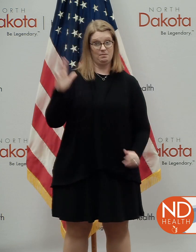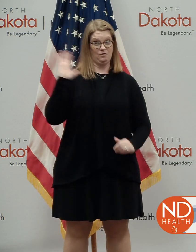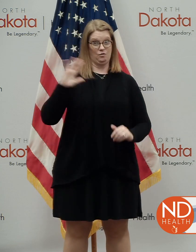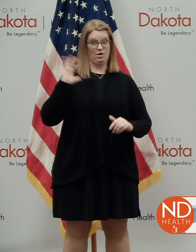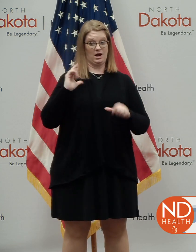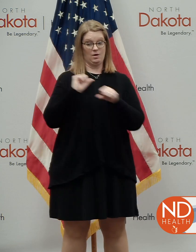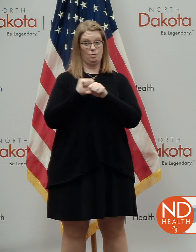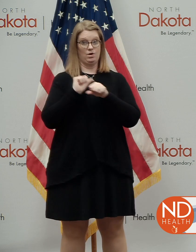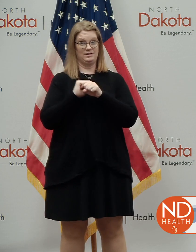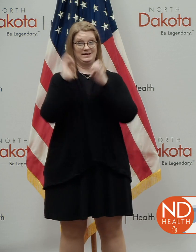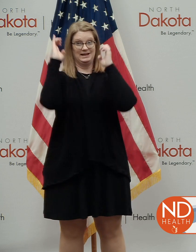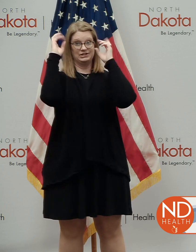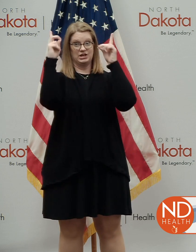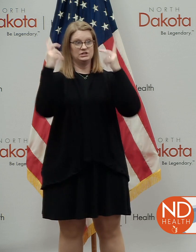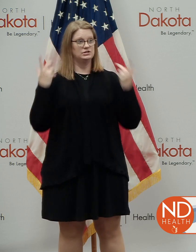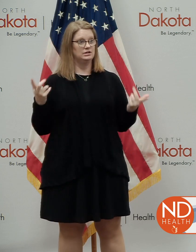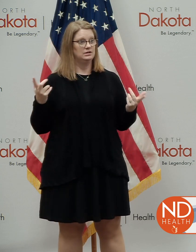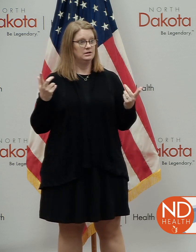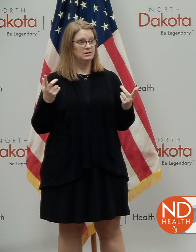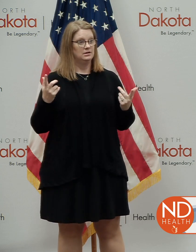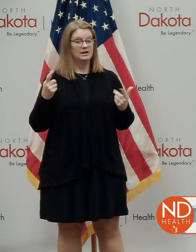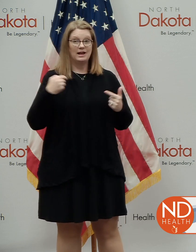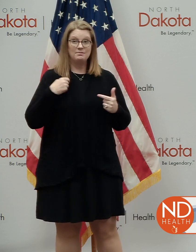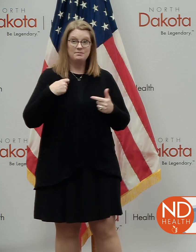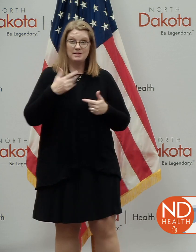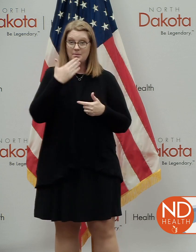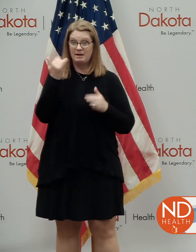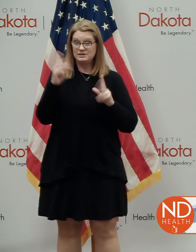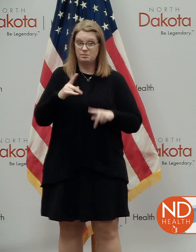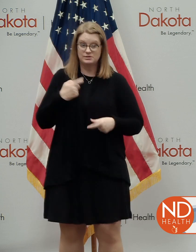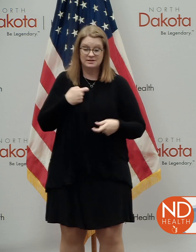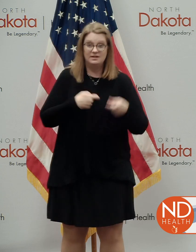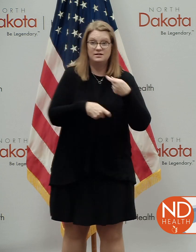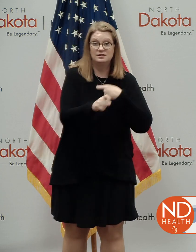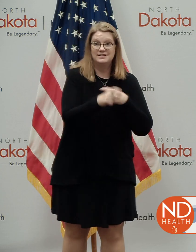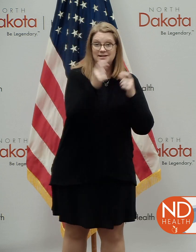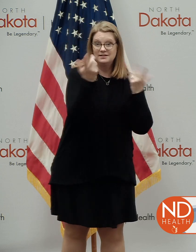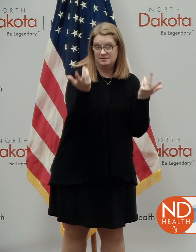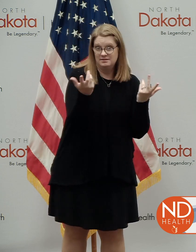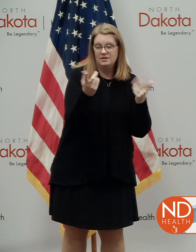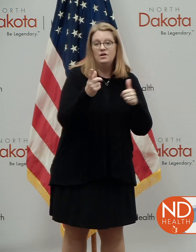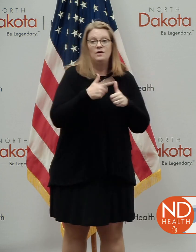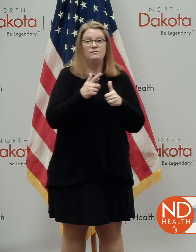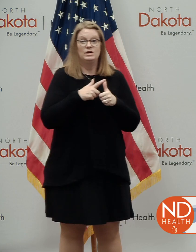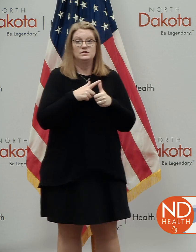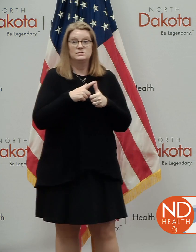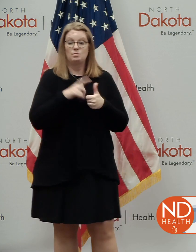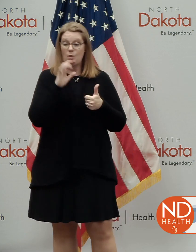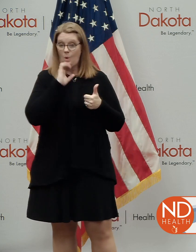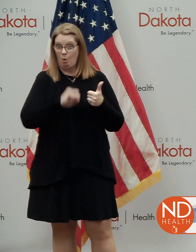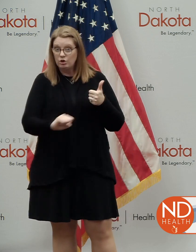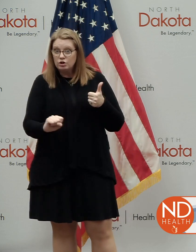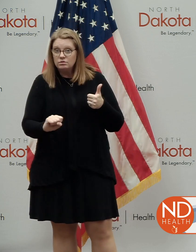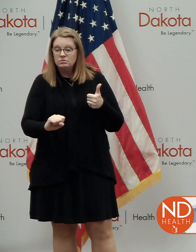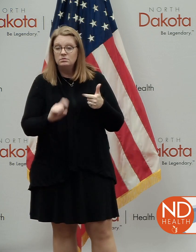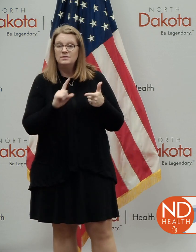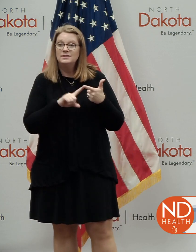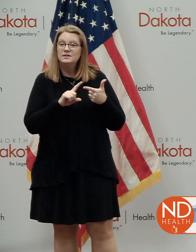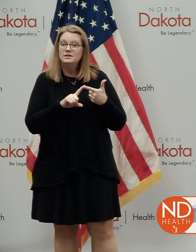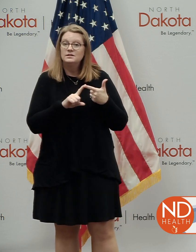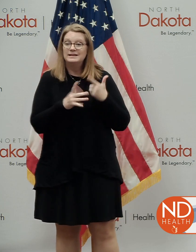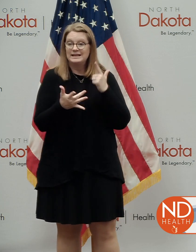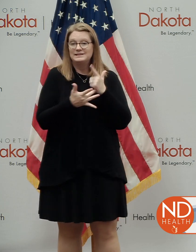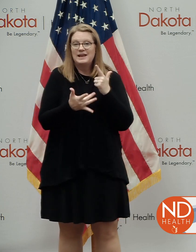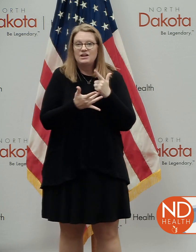education, probably aren't the best people to come in and sub right now because, first of all, we're older than average, but second of